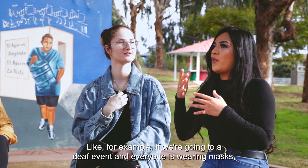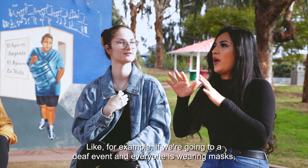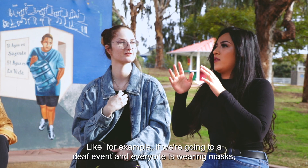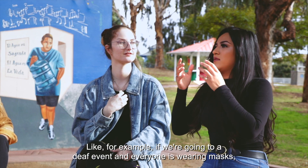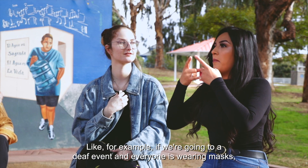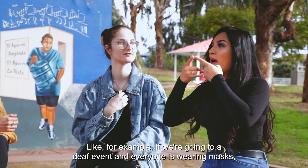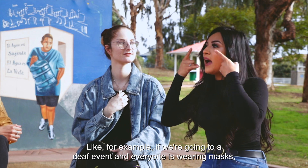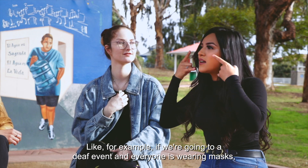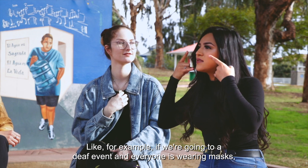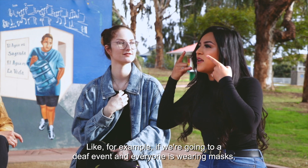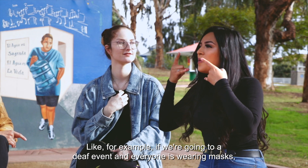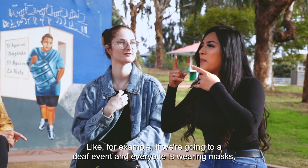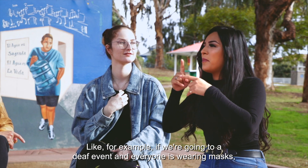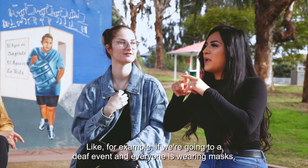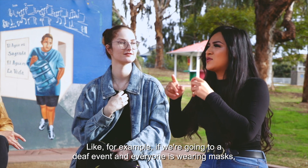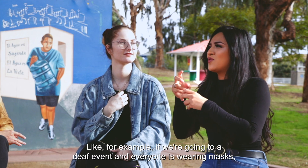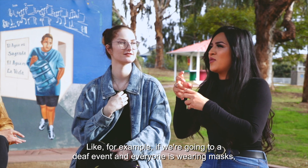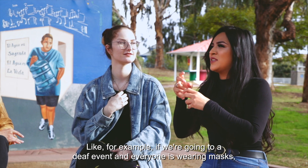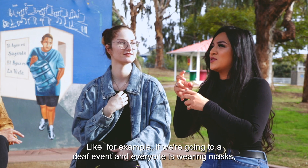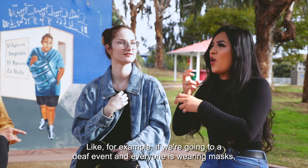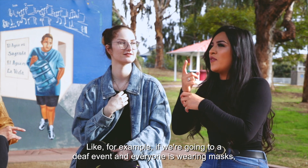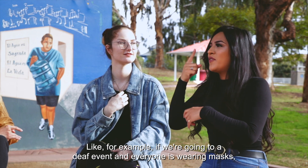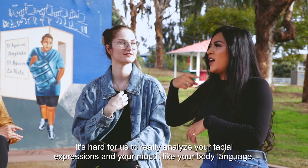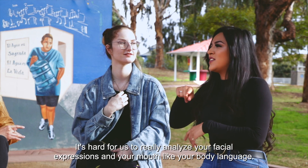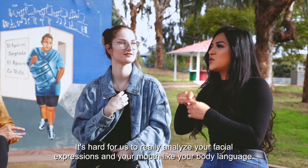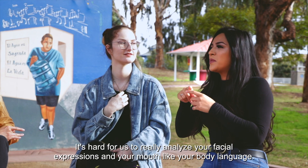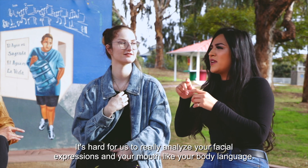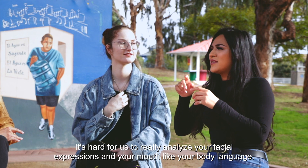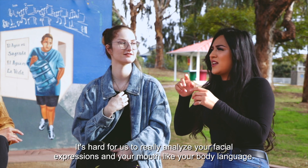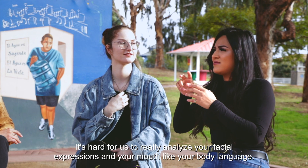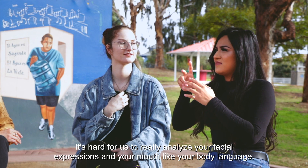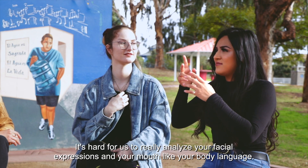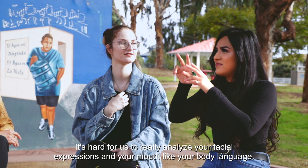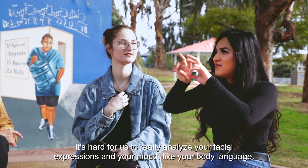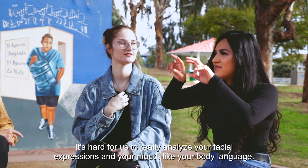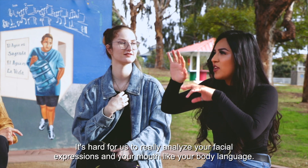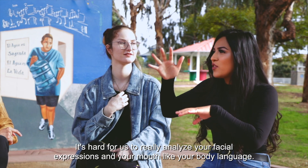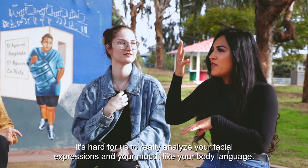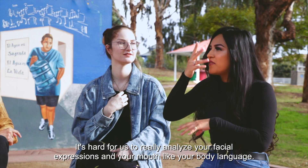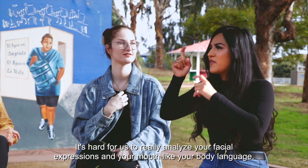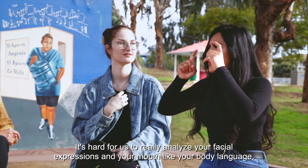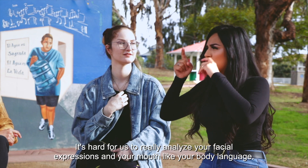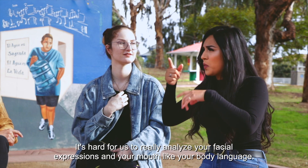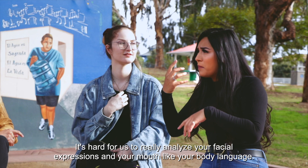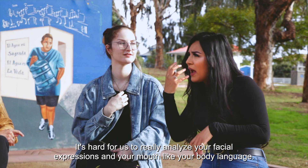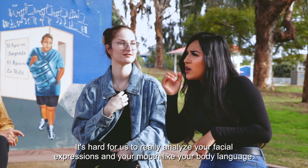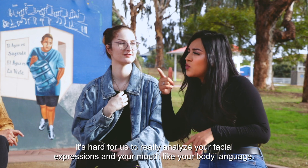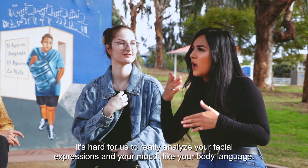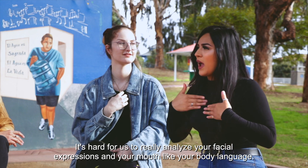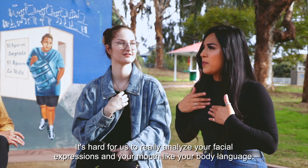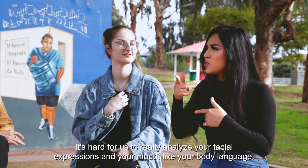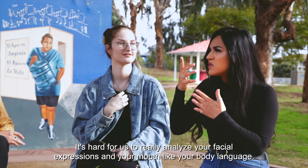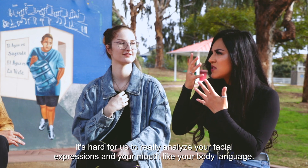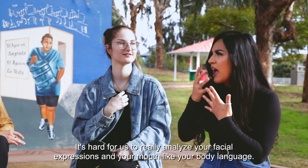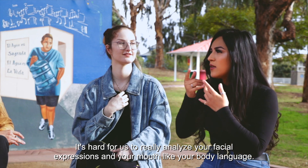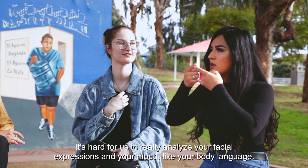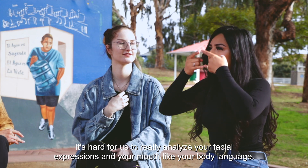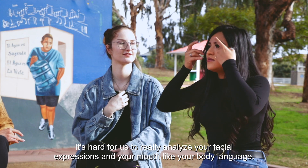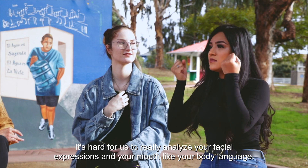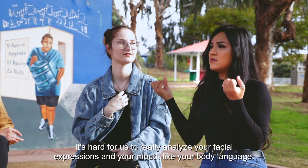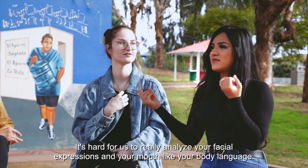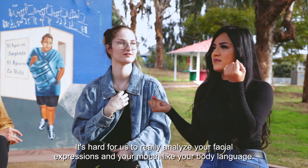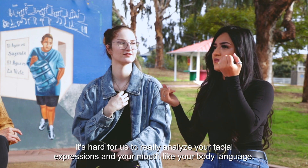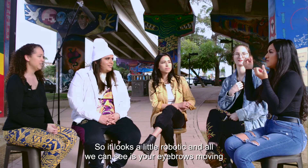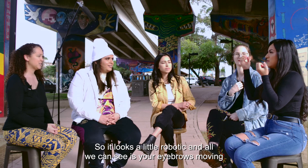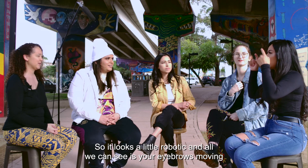all people are wearing the masks. But it's hard for us to really analyze your facial expression and your mouth, like your